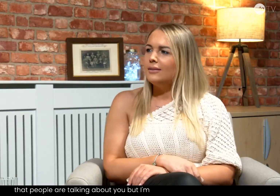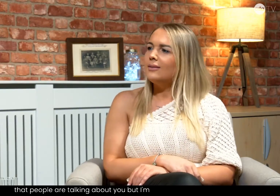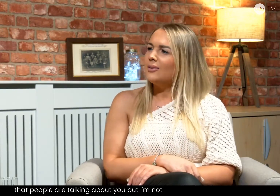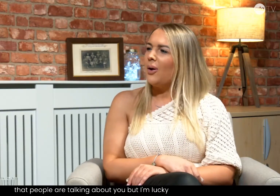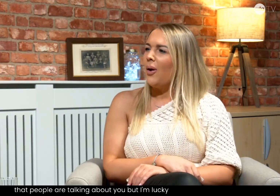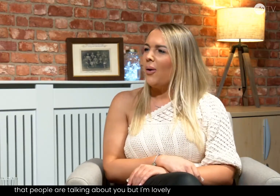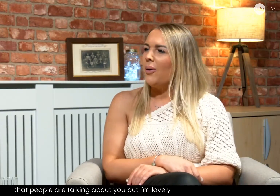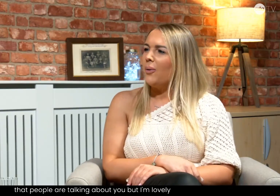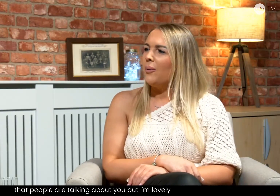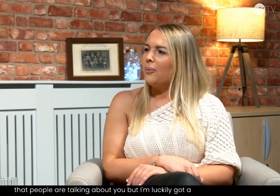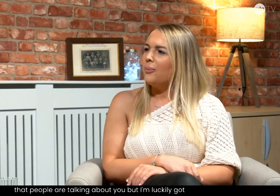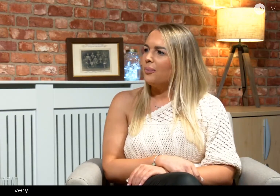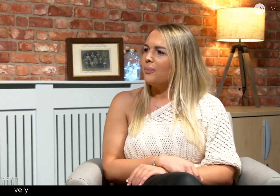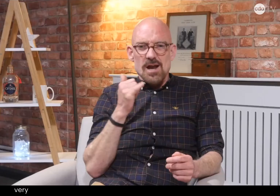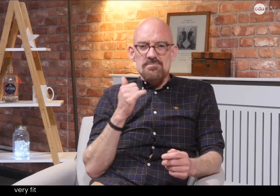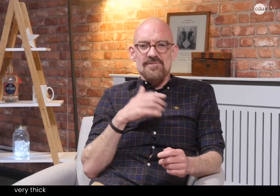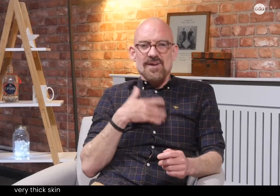thick skin, so I've got over it.